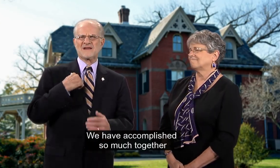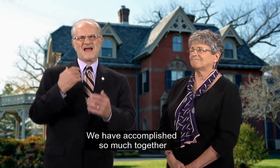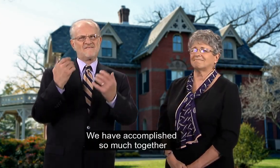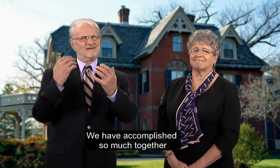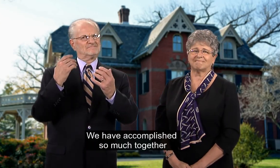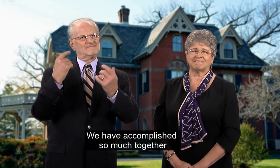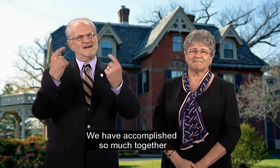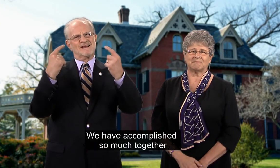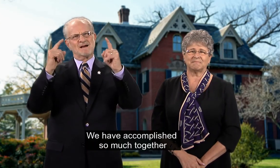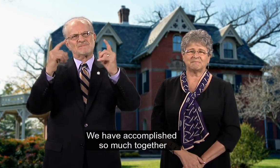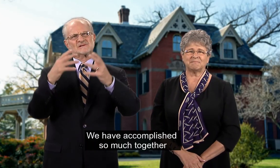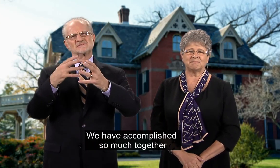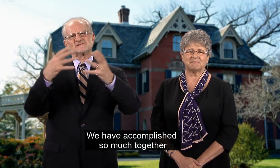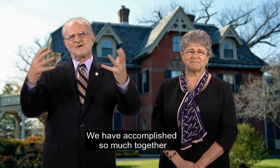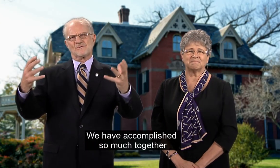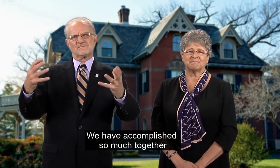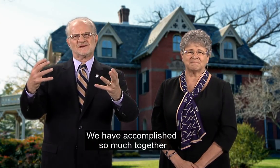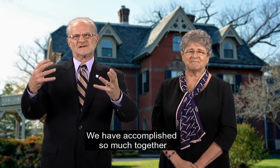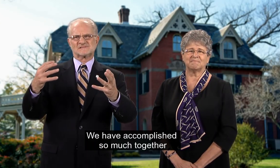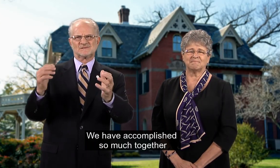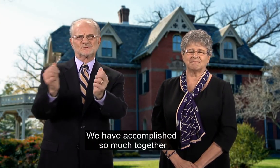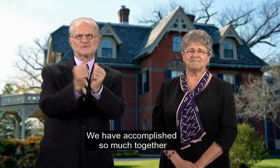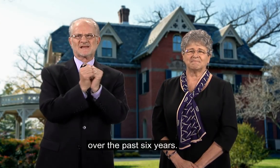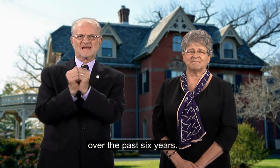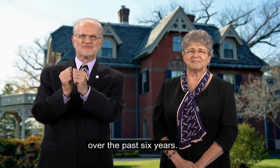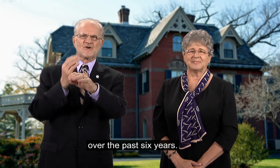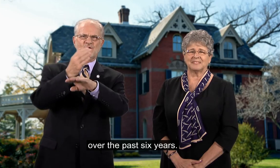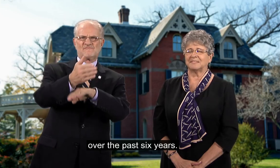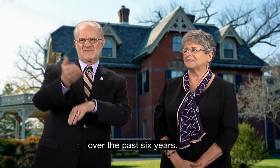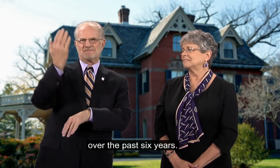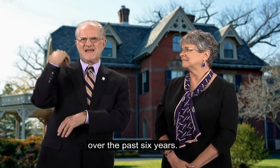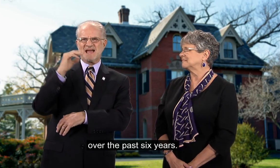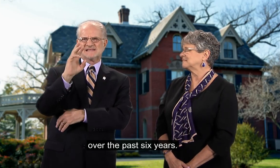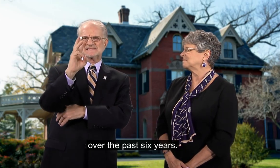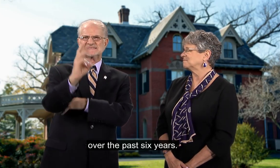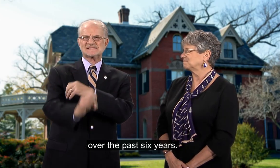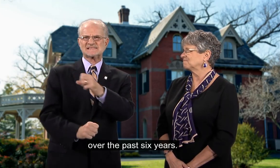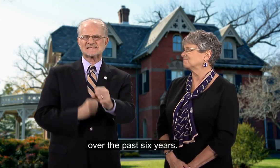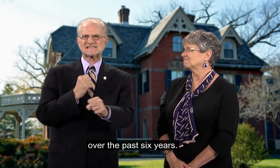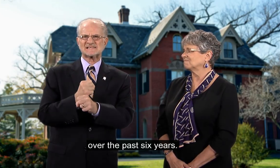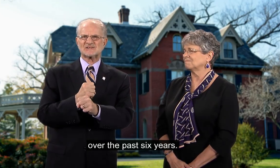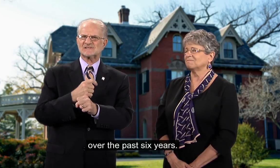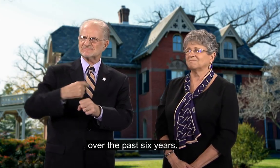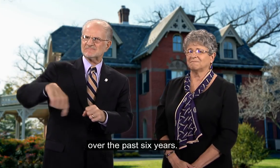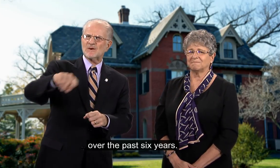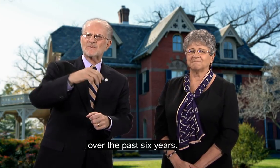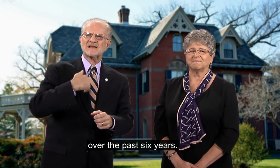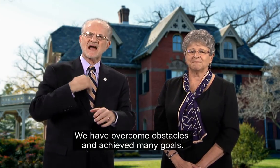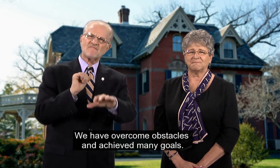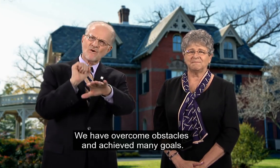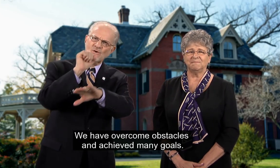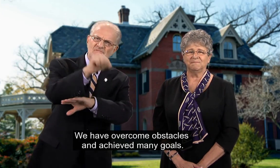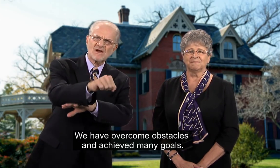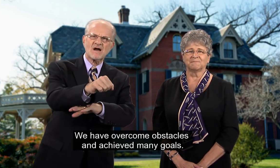We have accomplished so much together over the past six years. We have overcome